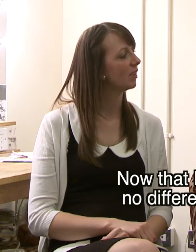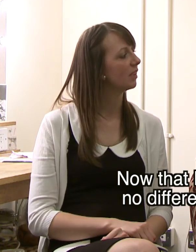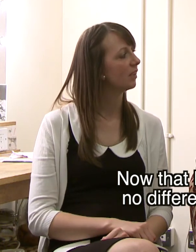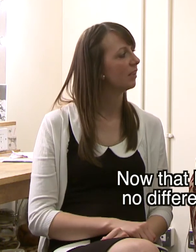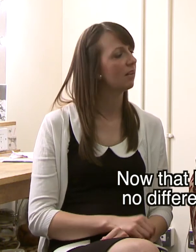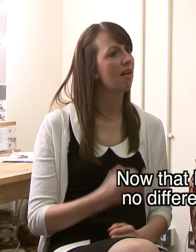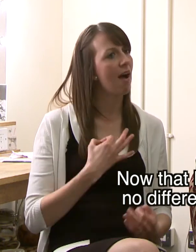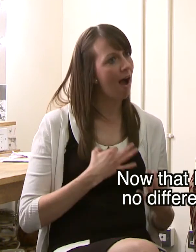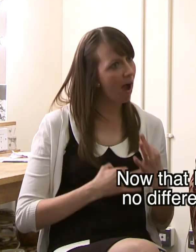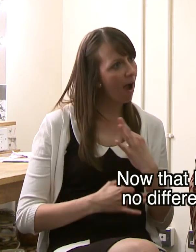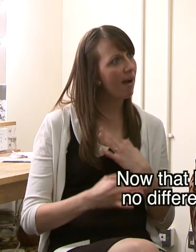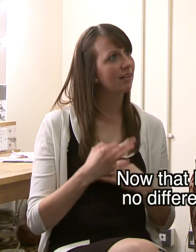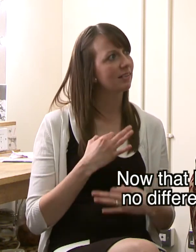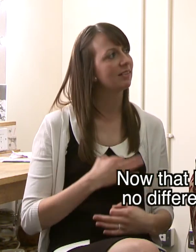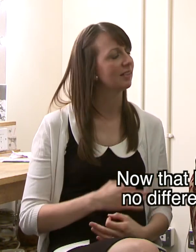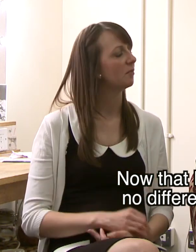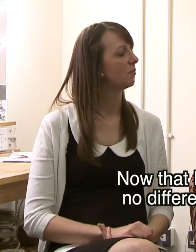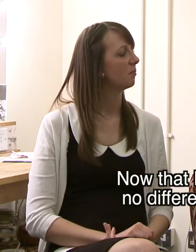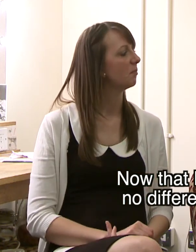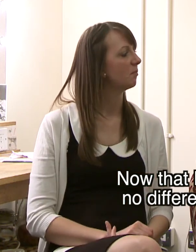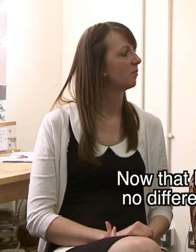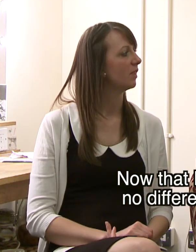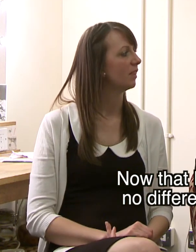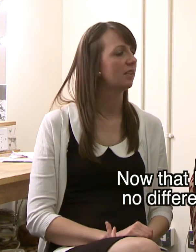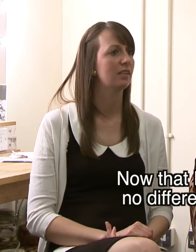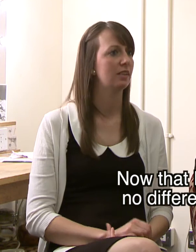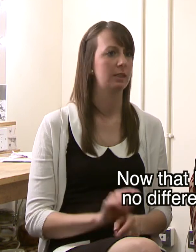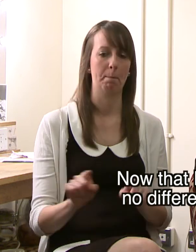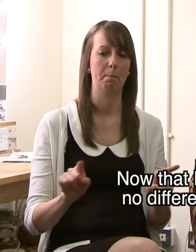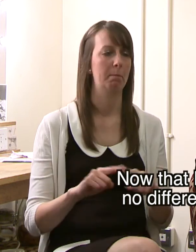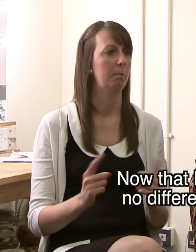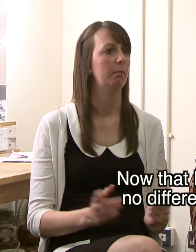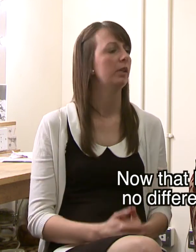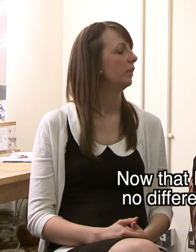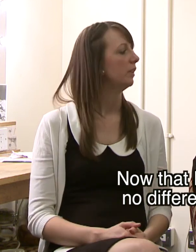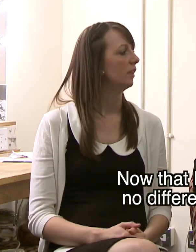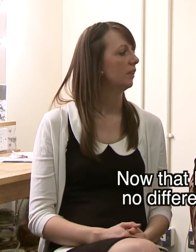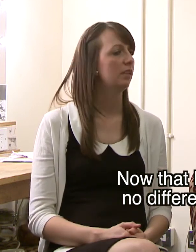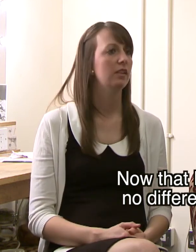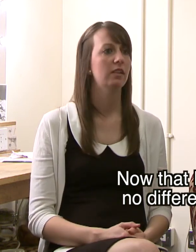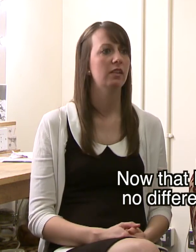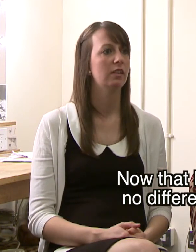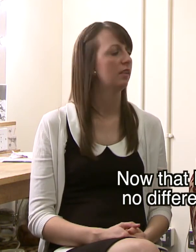acting is no different for film, TV,